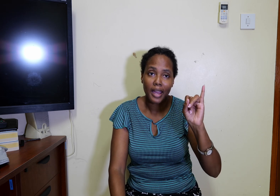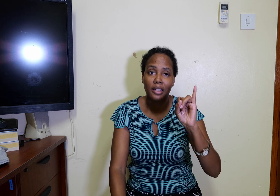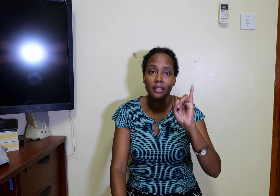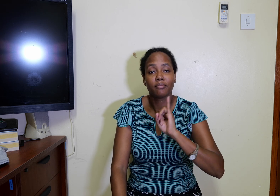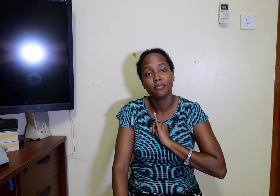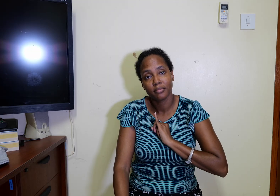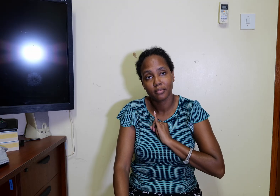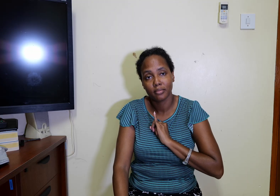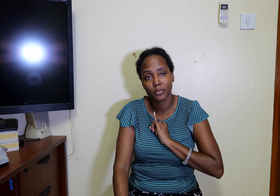I